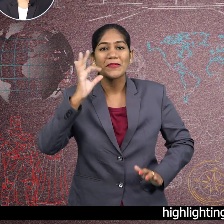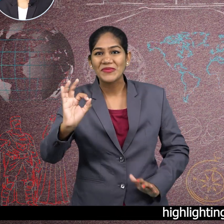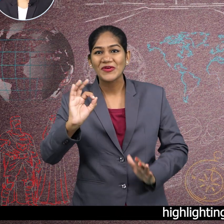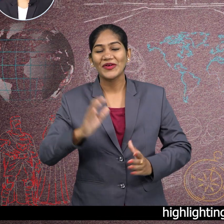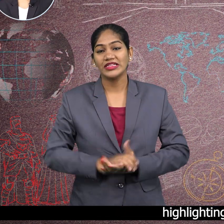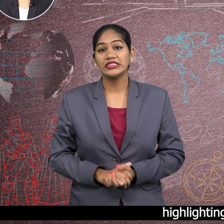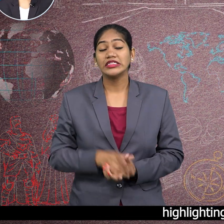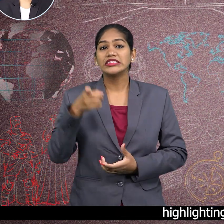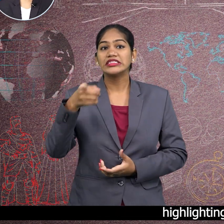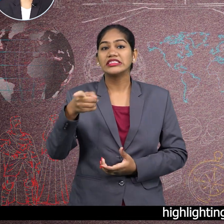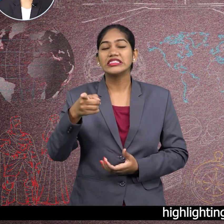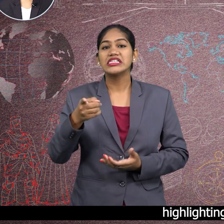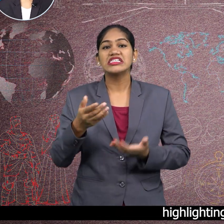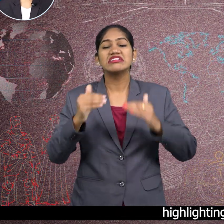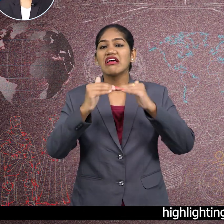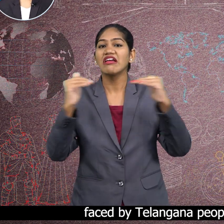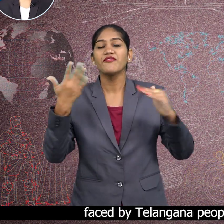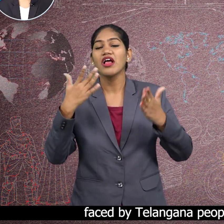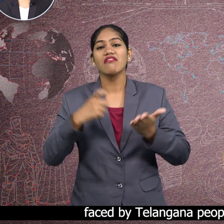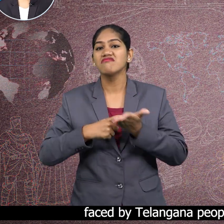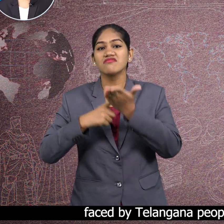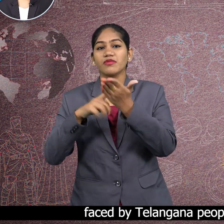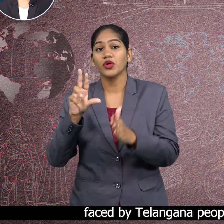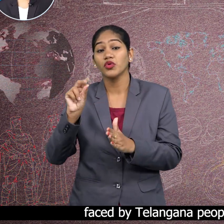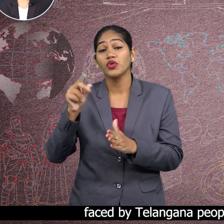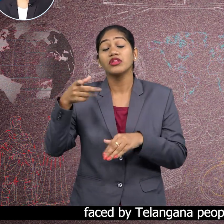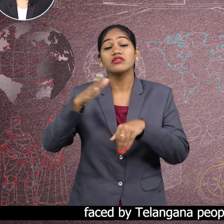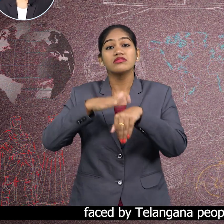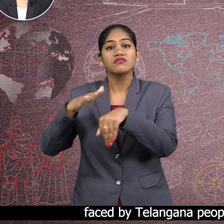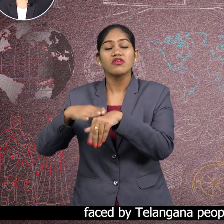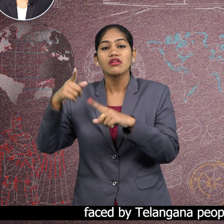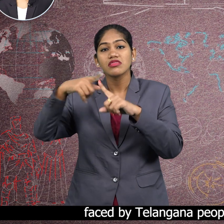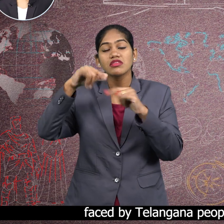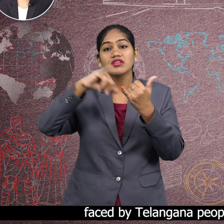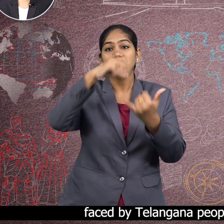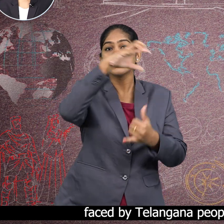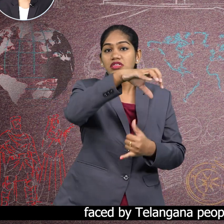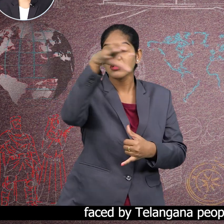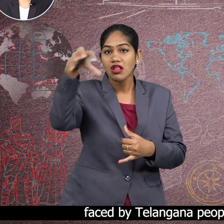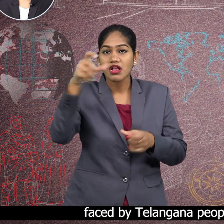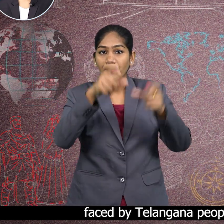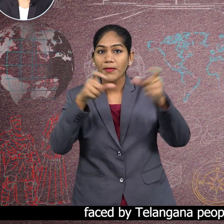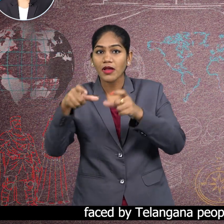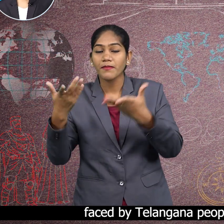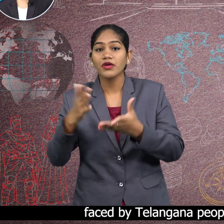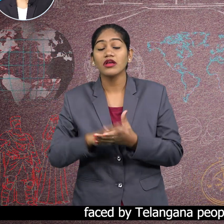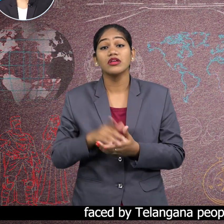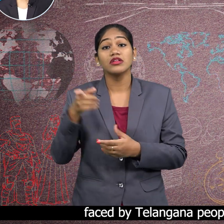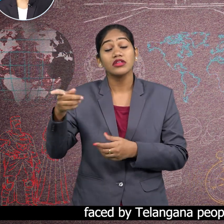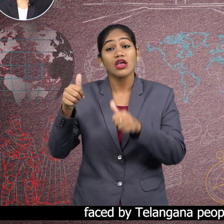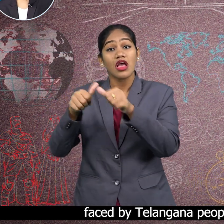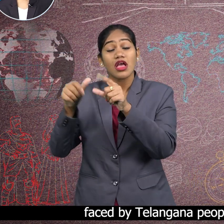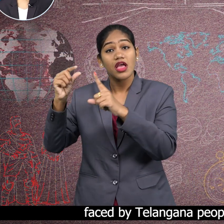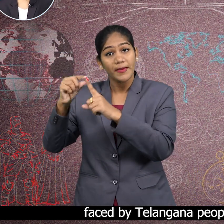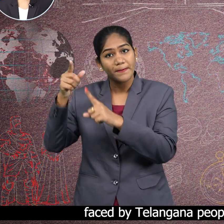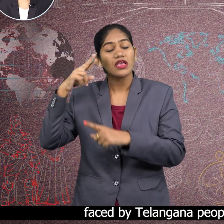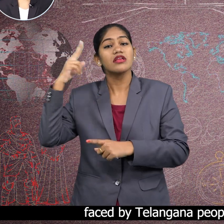highlighting the disparities faced by Telangana people due to Andhra domination.